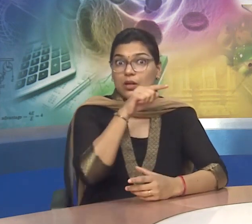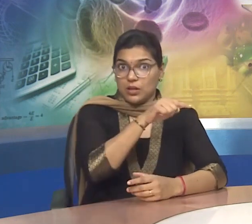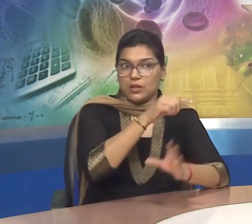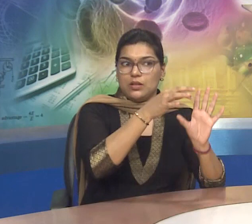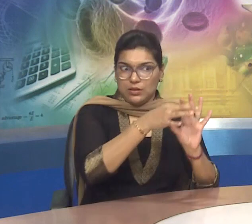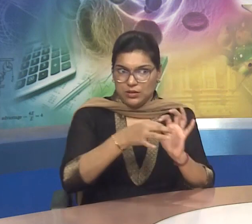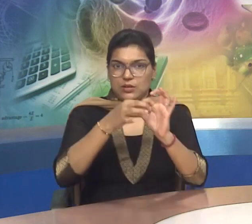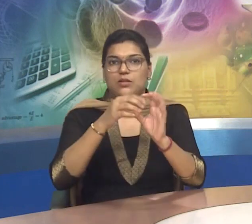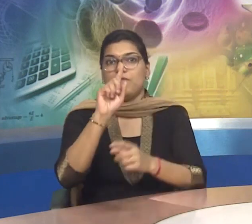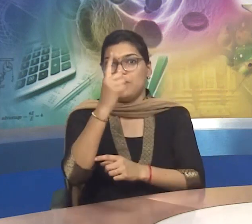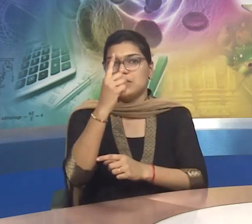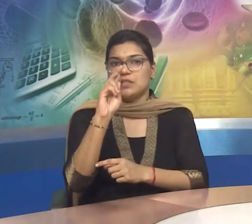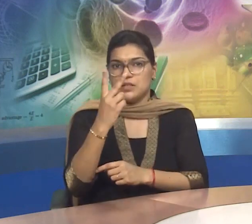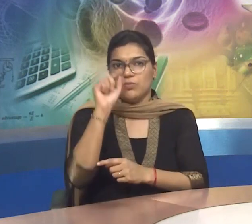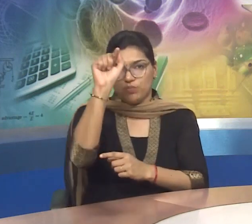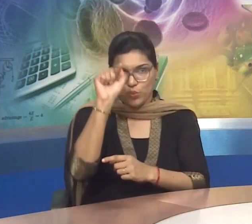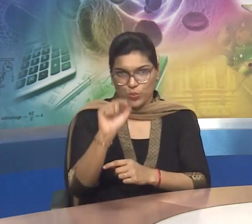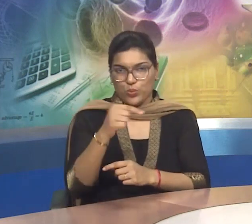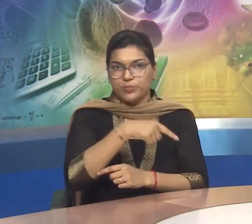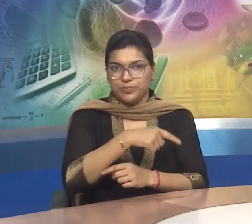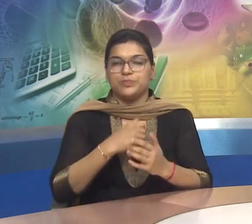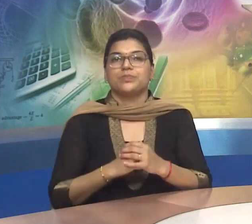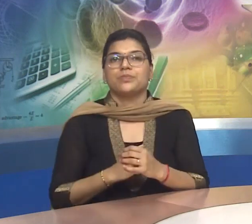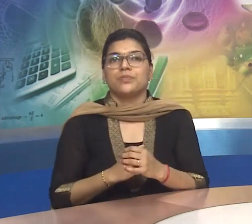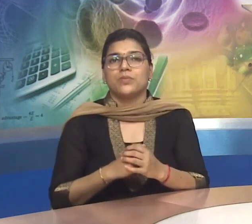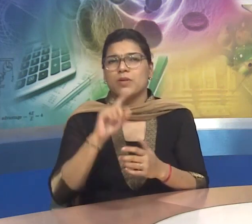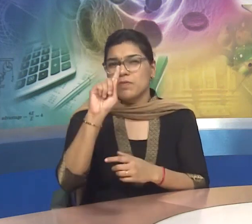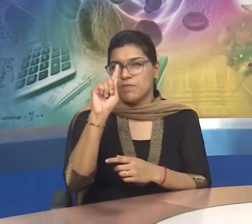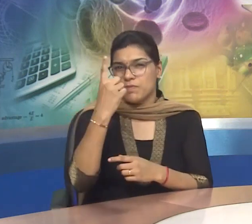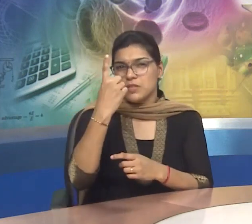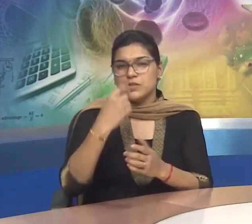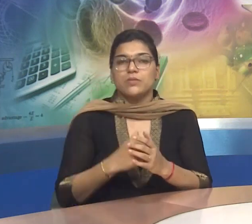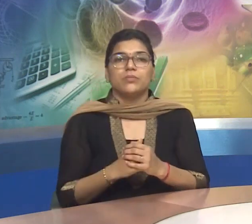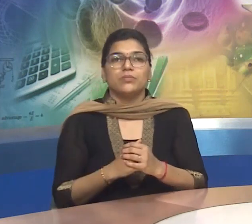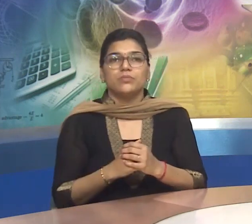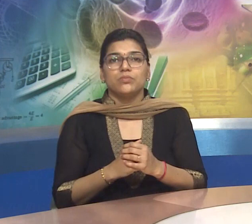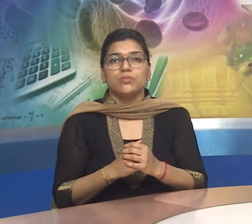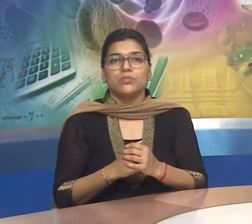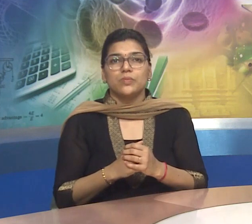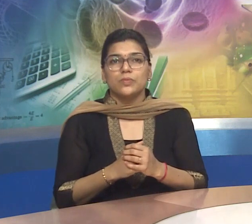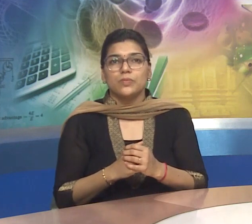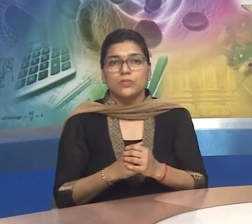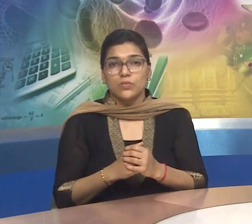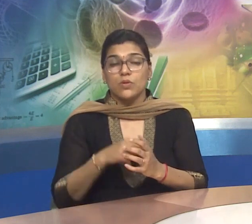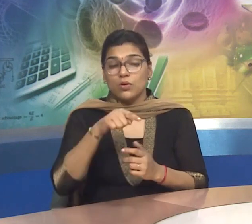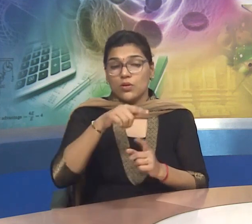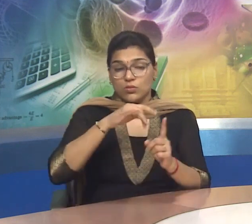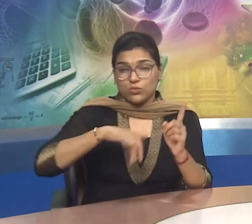Because of these two important reasons. The first reason is